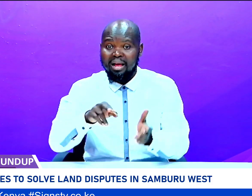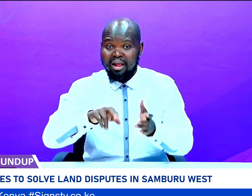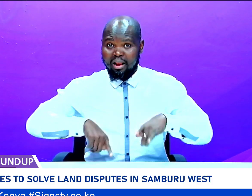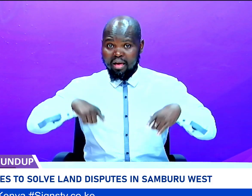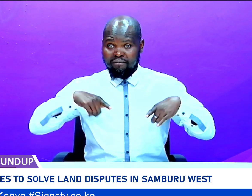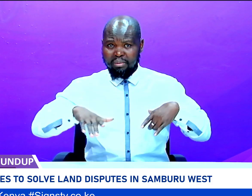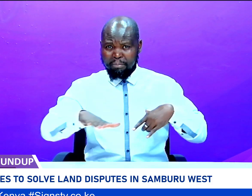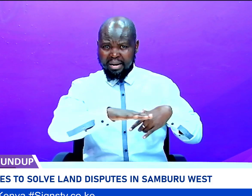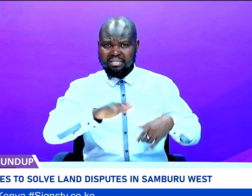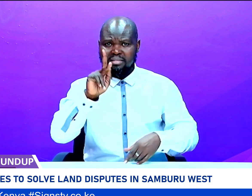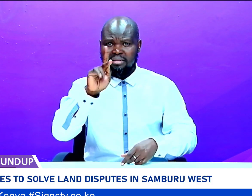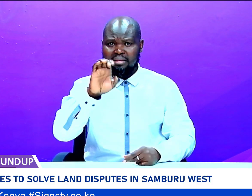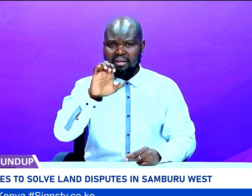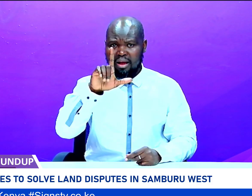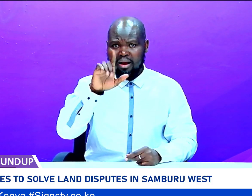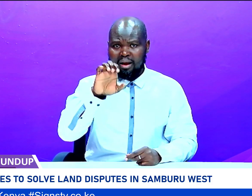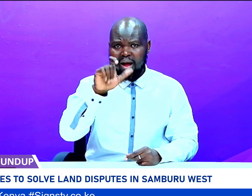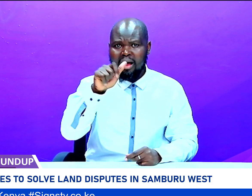Kelele.